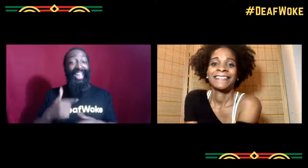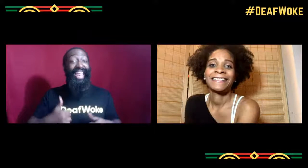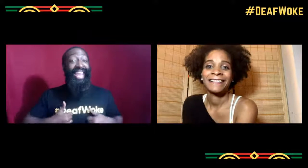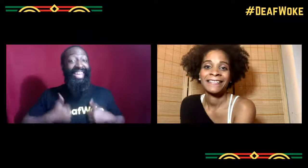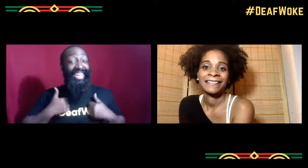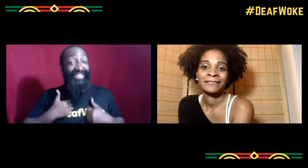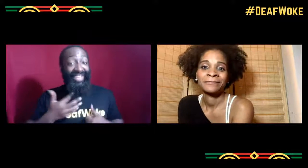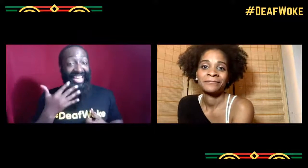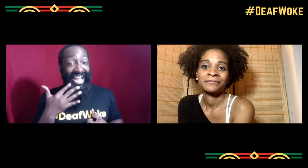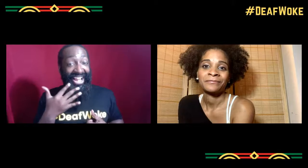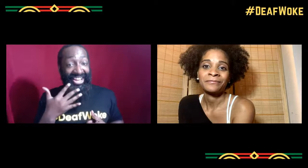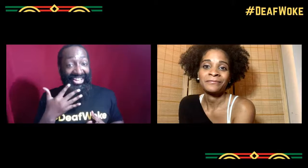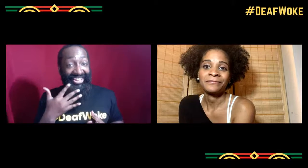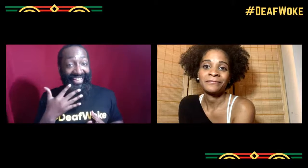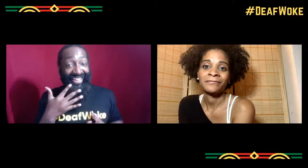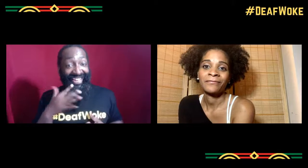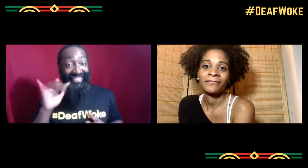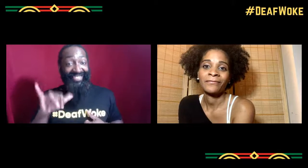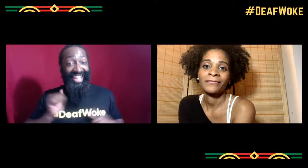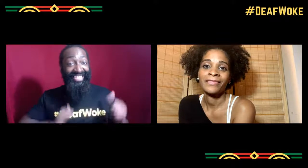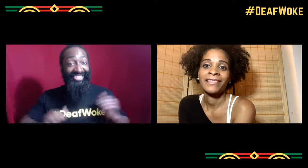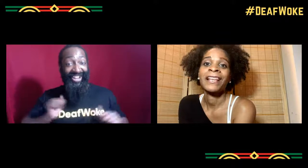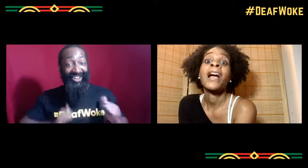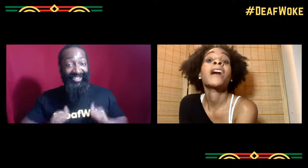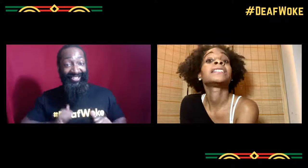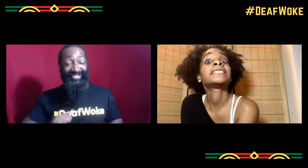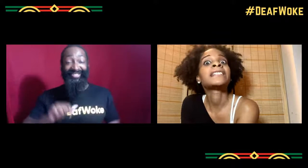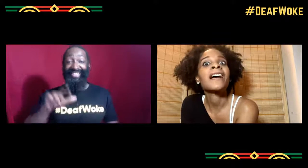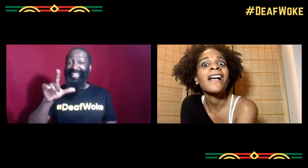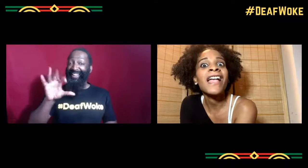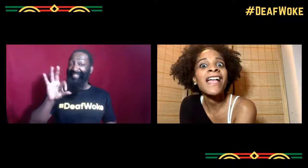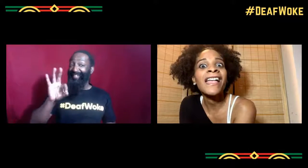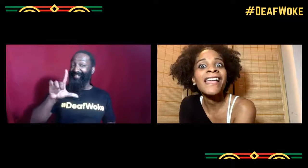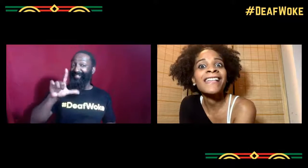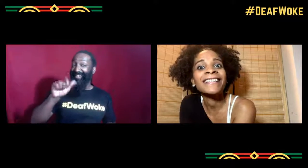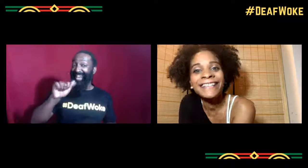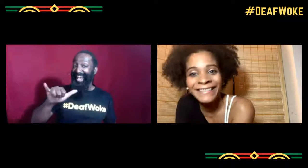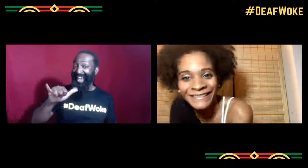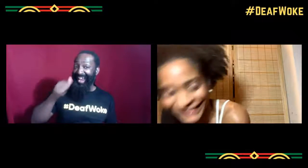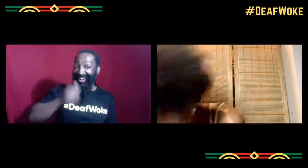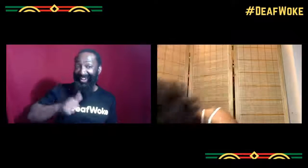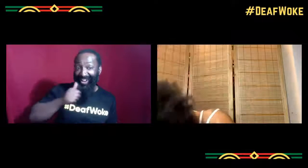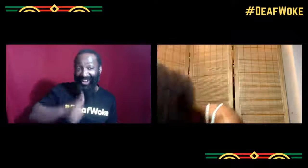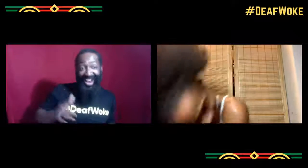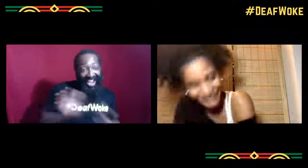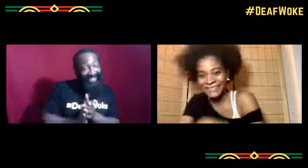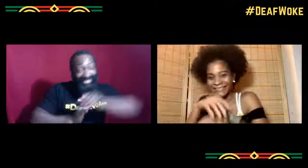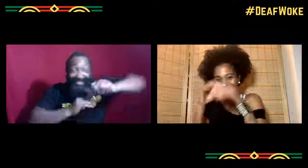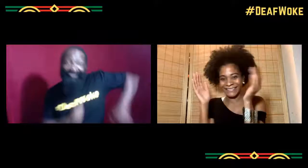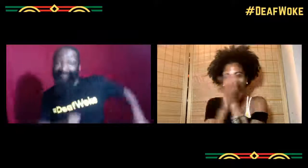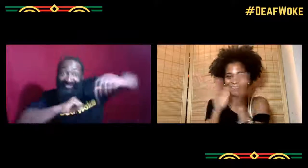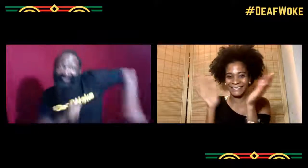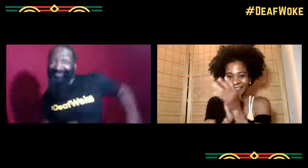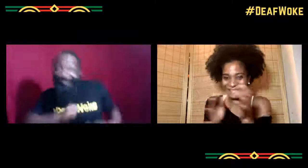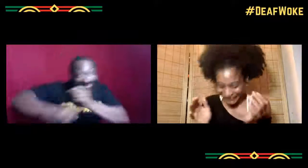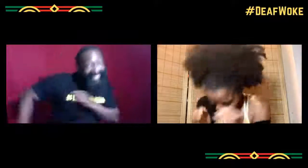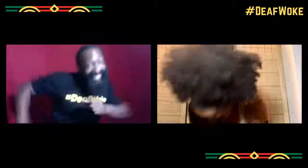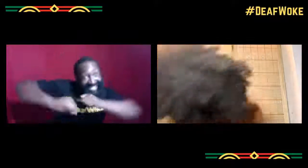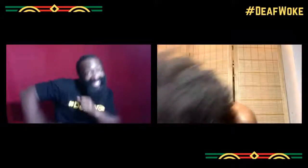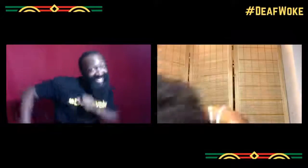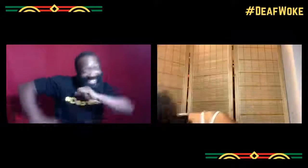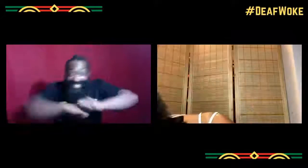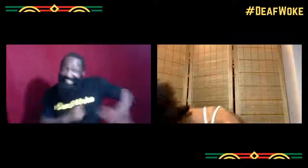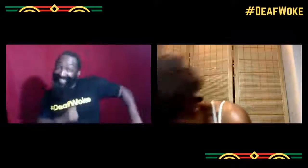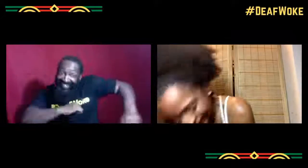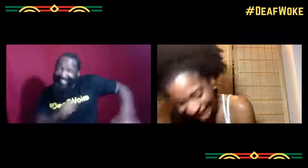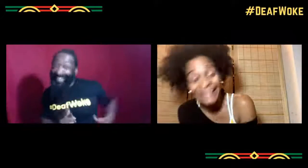You know, the children are watching. You know the show Living Color. Fly Girl. Oh,